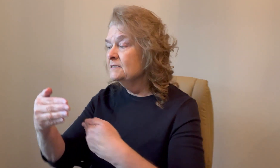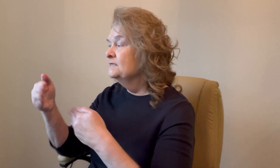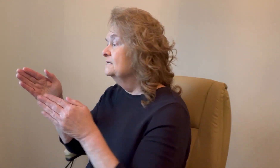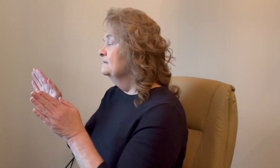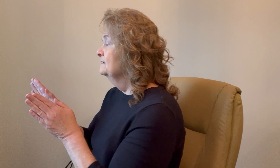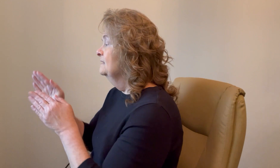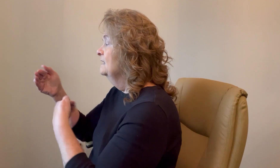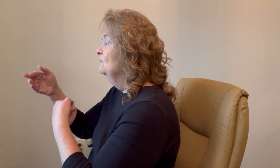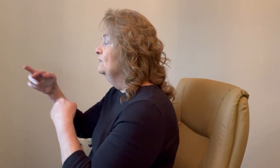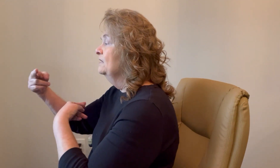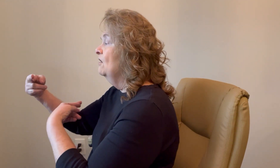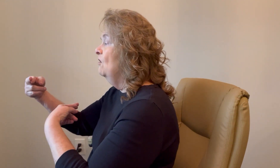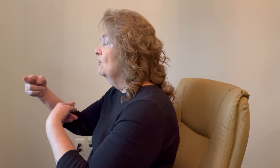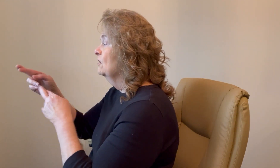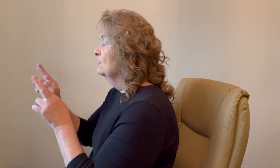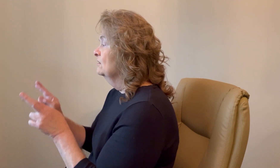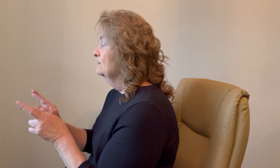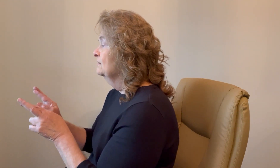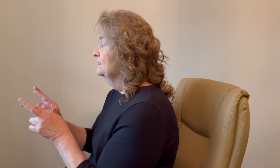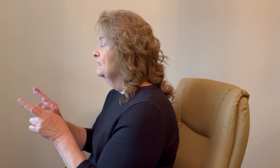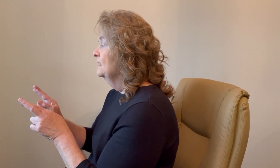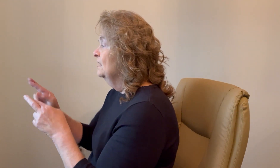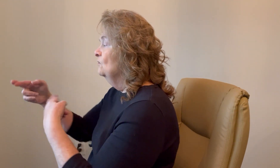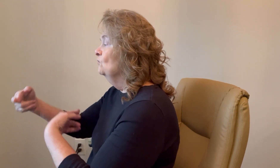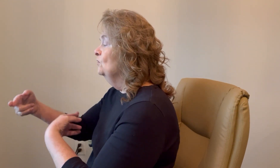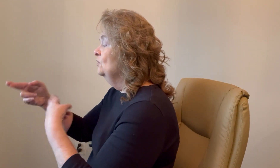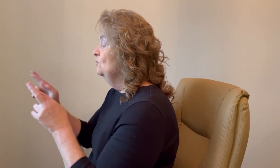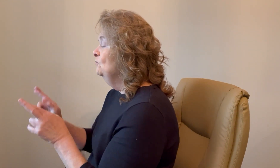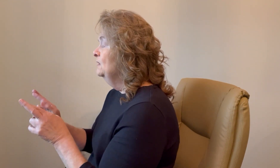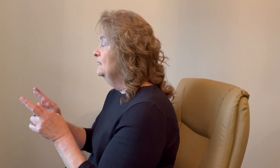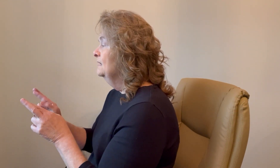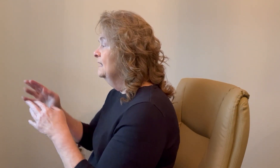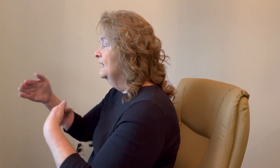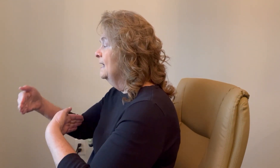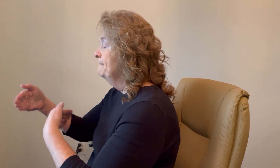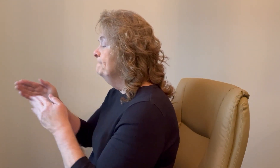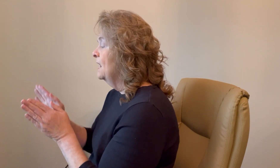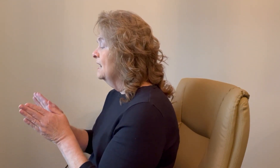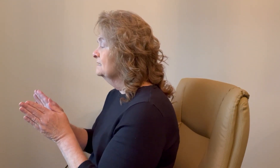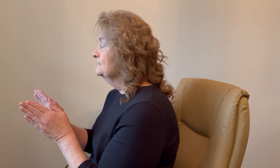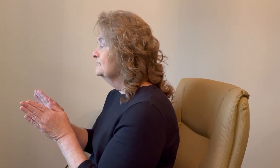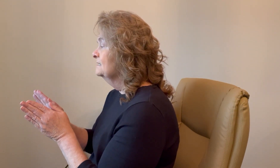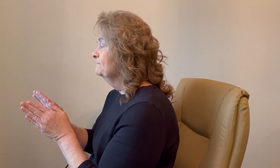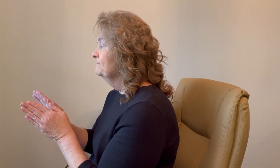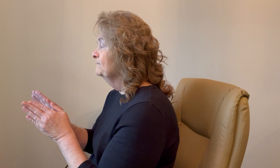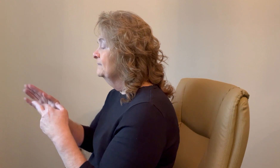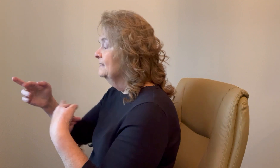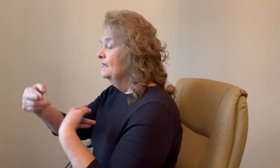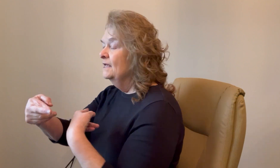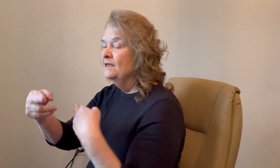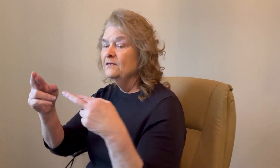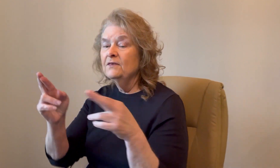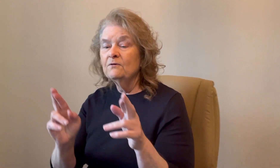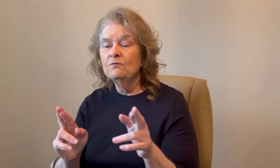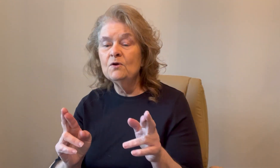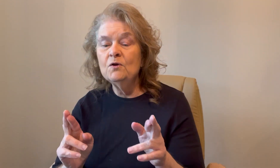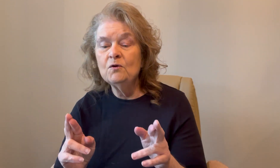box with an R. Room, box. The